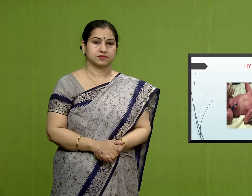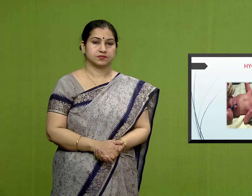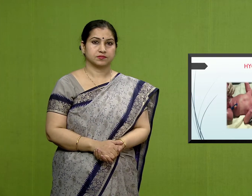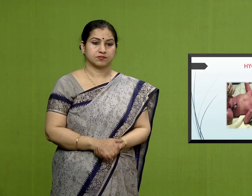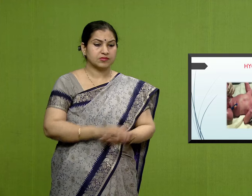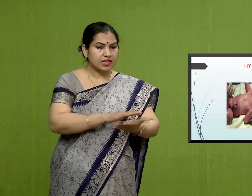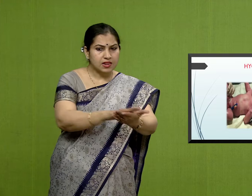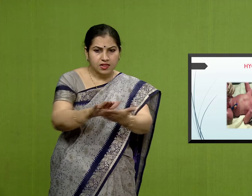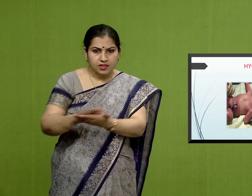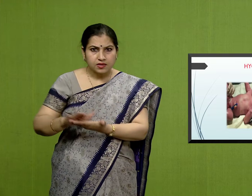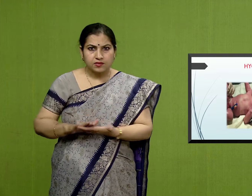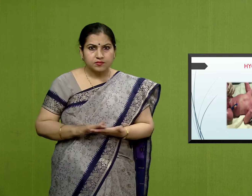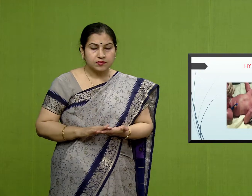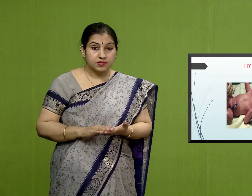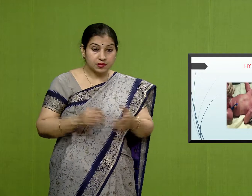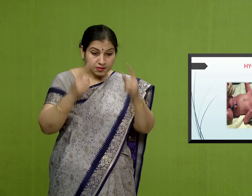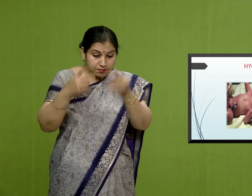Cleaning the newborn baby.